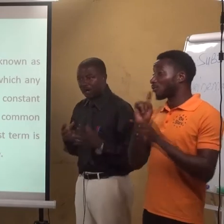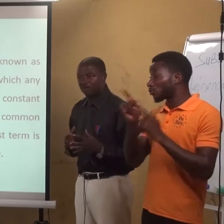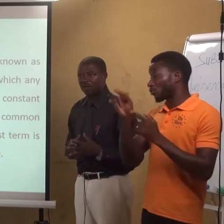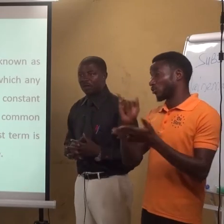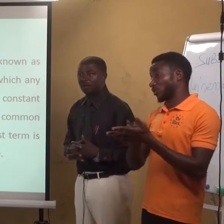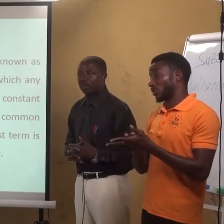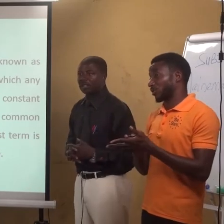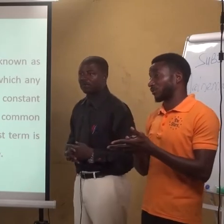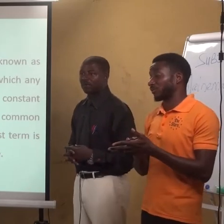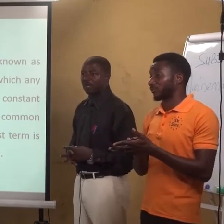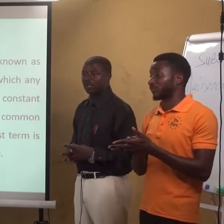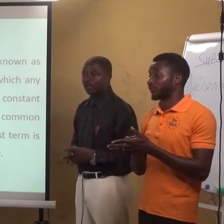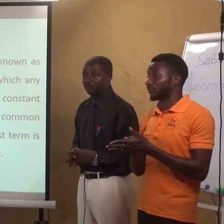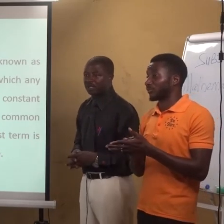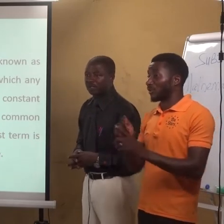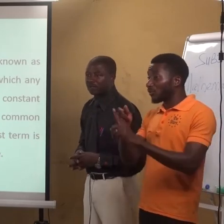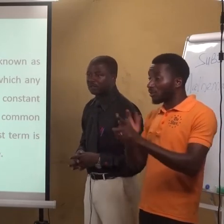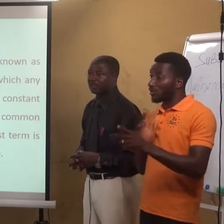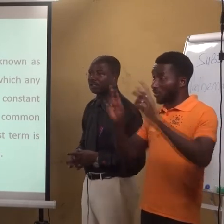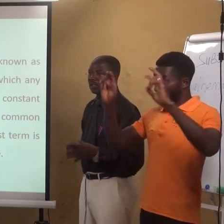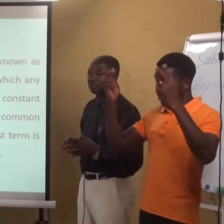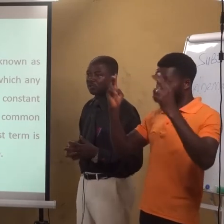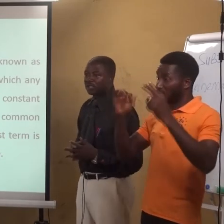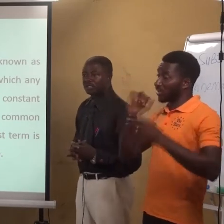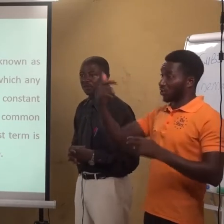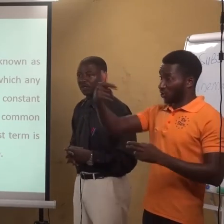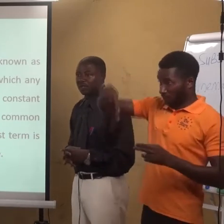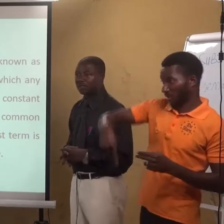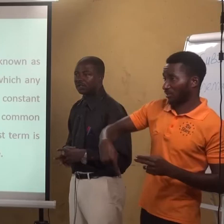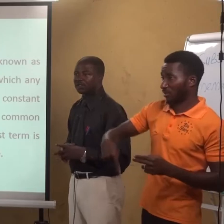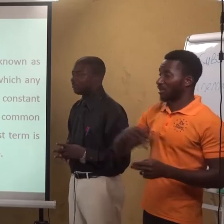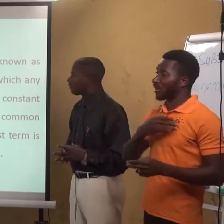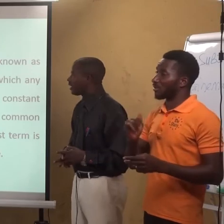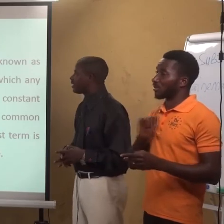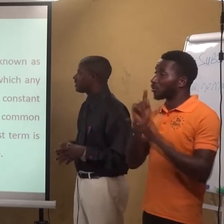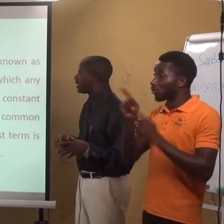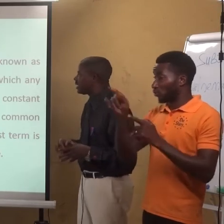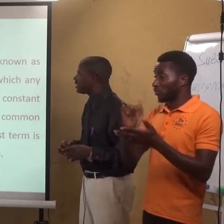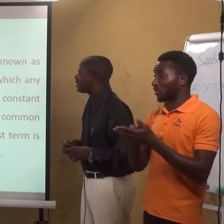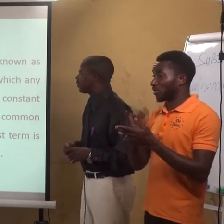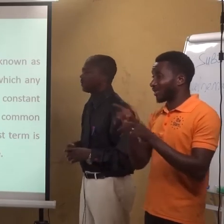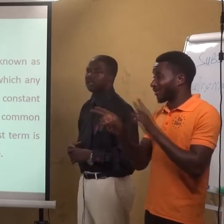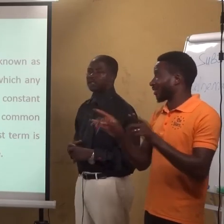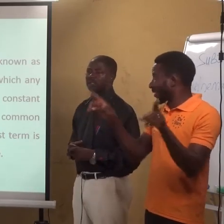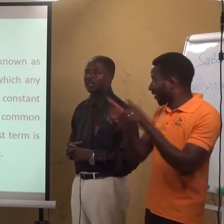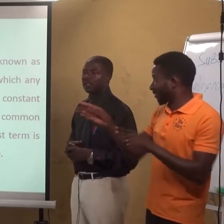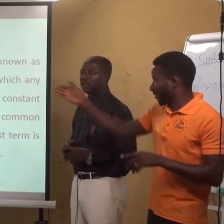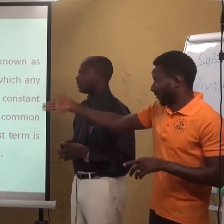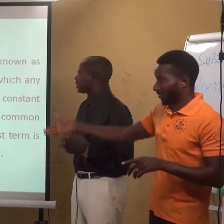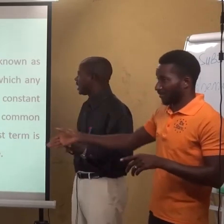you have to recall that from our definition, a geometric progression is defined as any